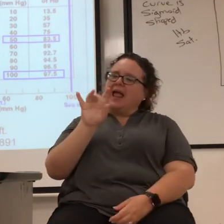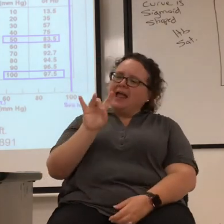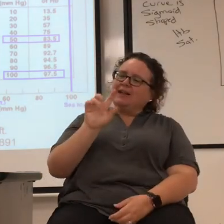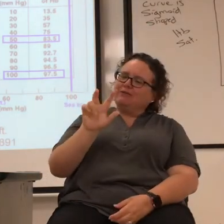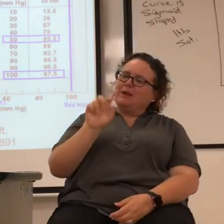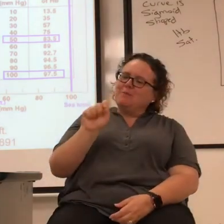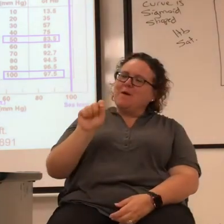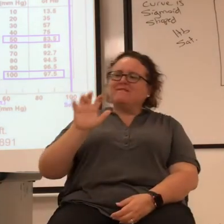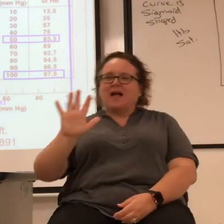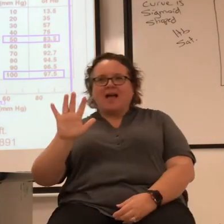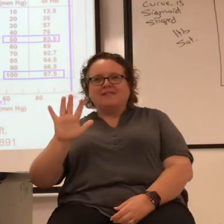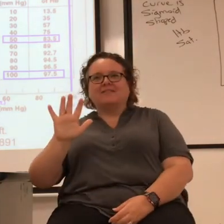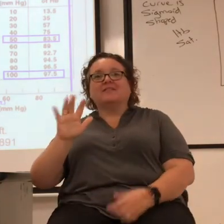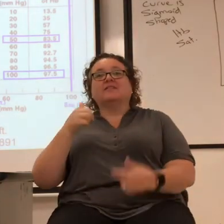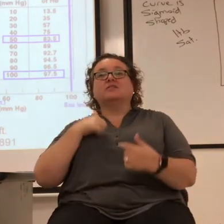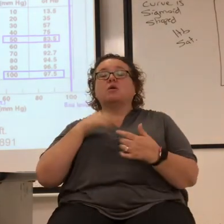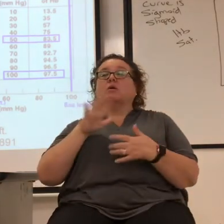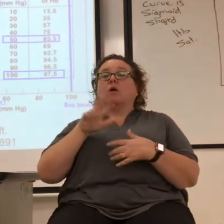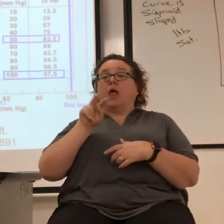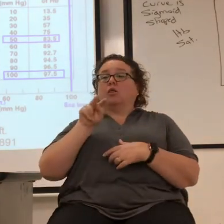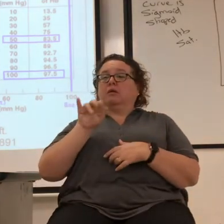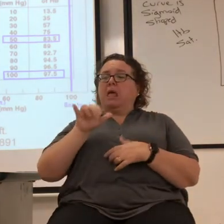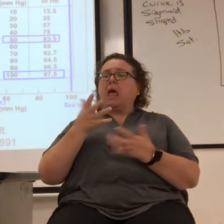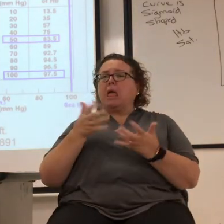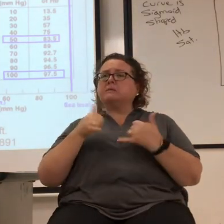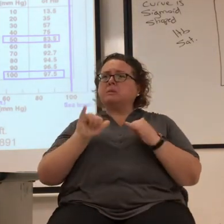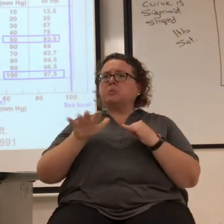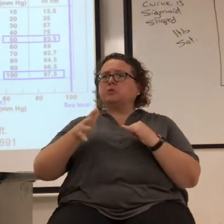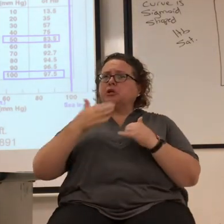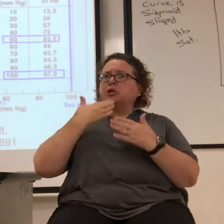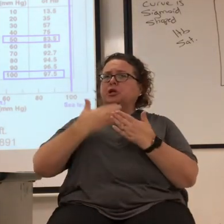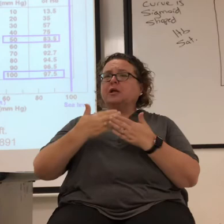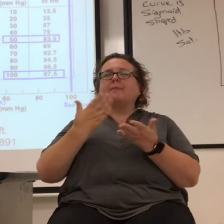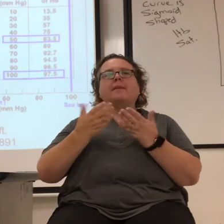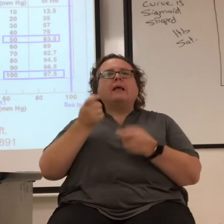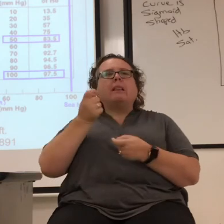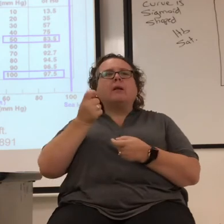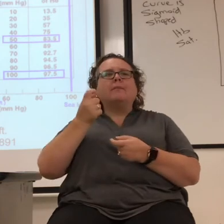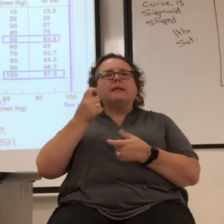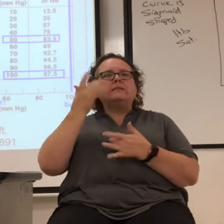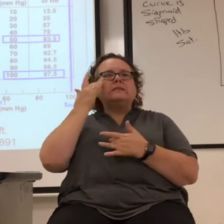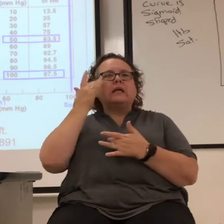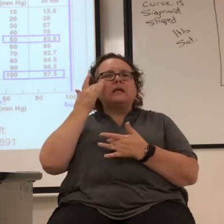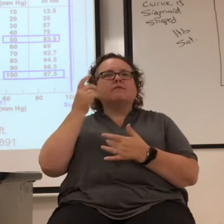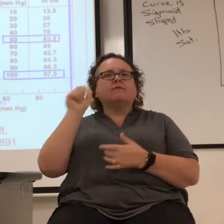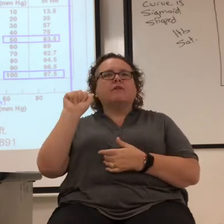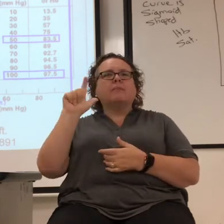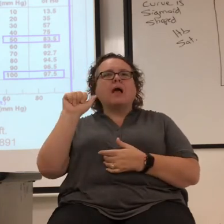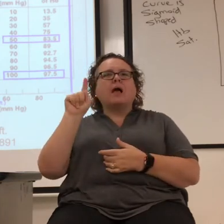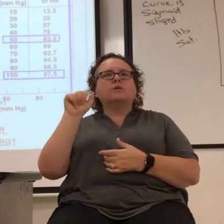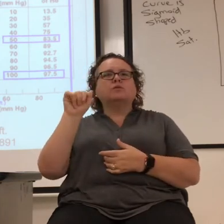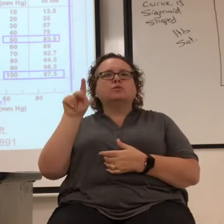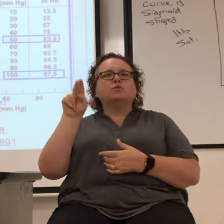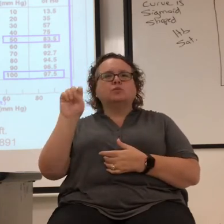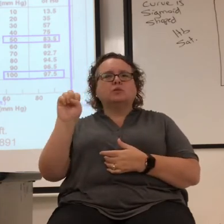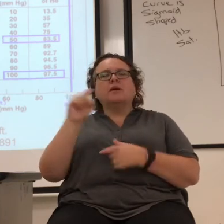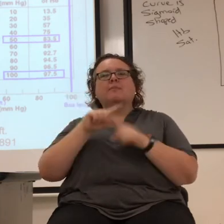So basically, I look at that and I say, still pretty good. Maybe you'll get some altitude sickness, but you won't die, okay?